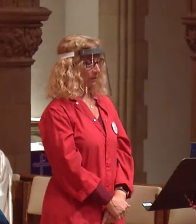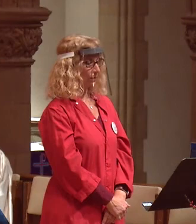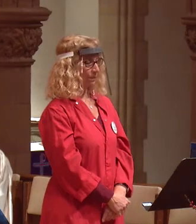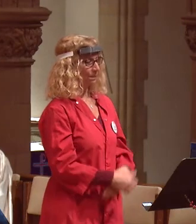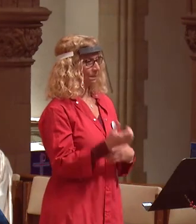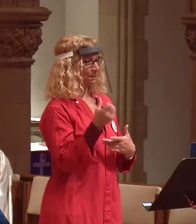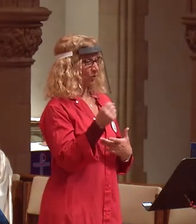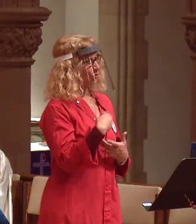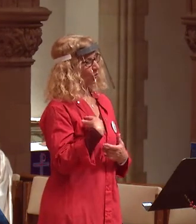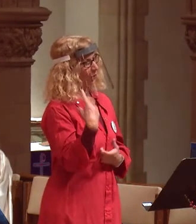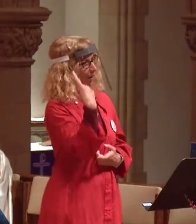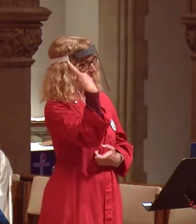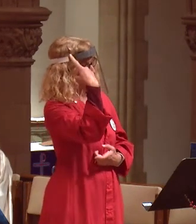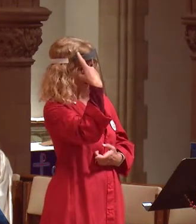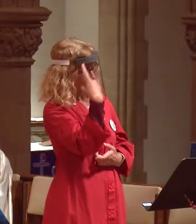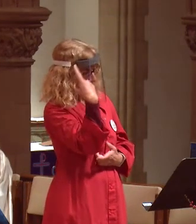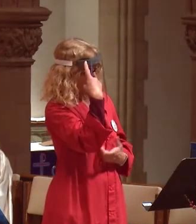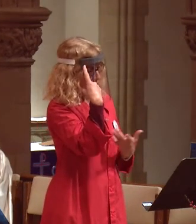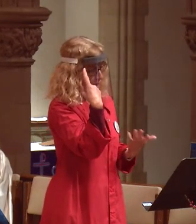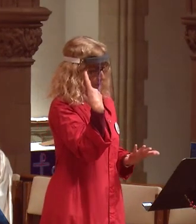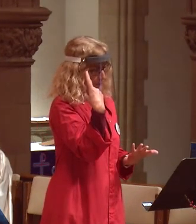So, I wonder,